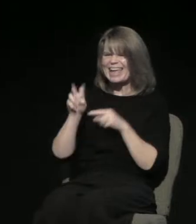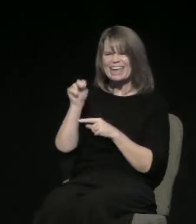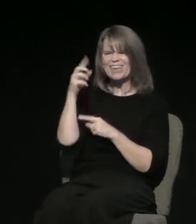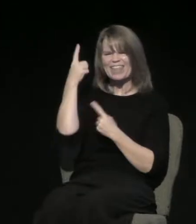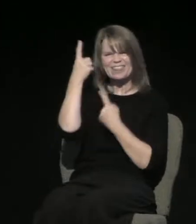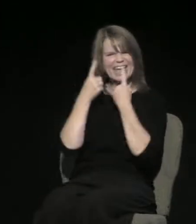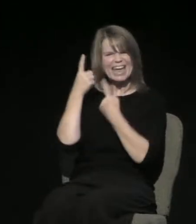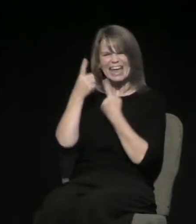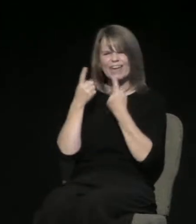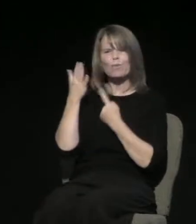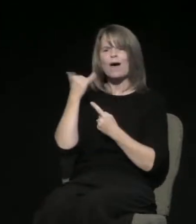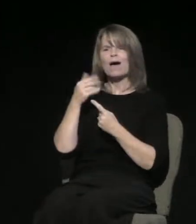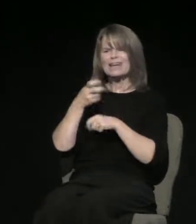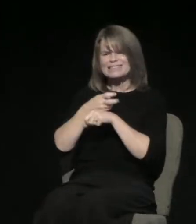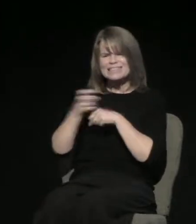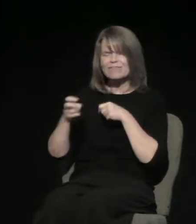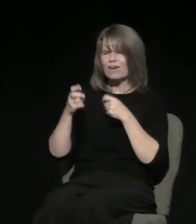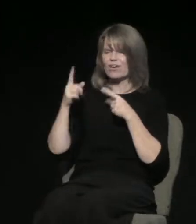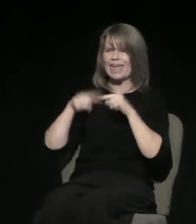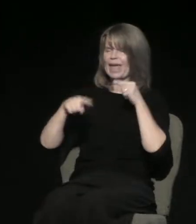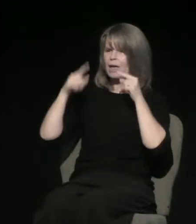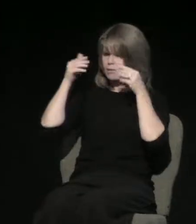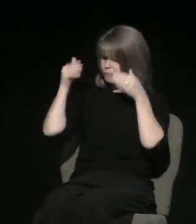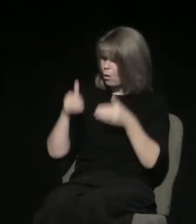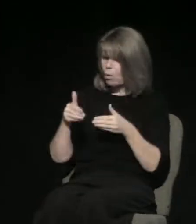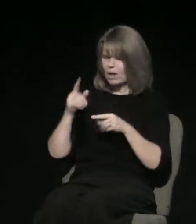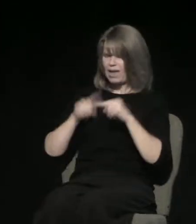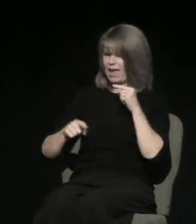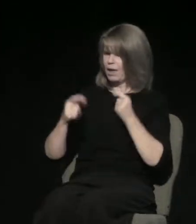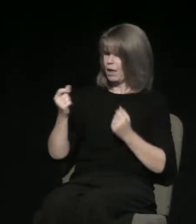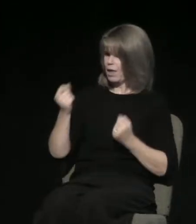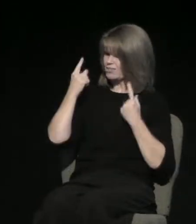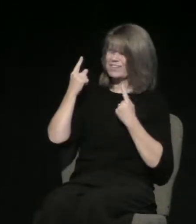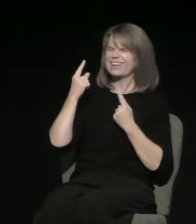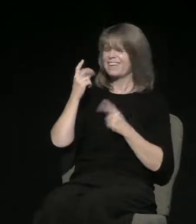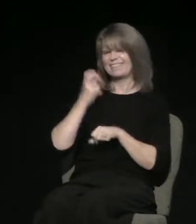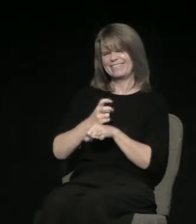You Can't Think You Can't Concentrate You Can't Comprehend